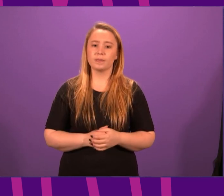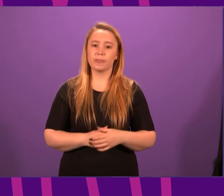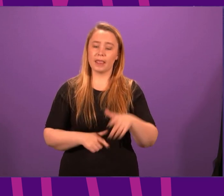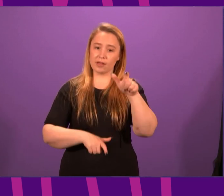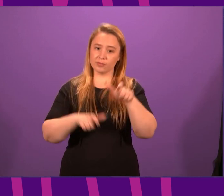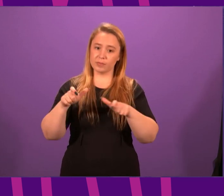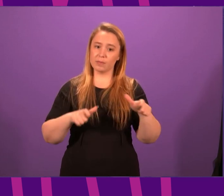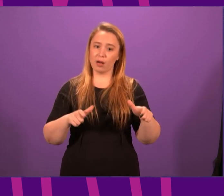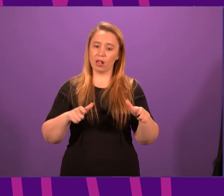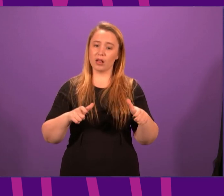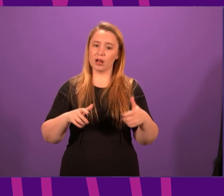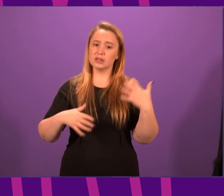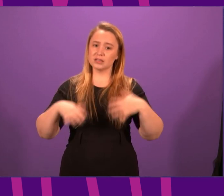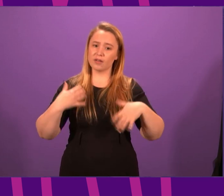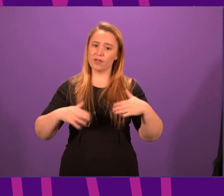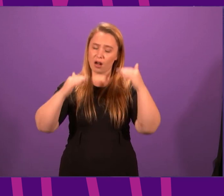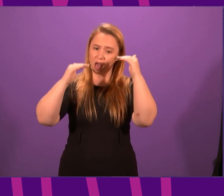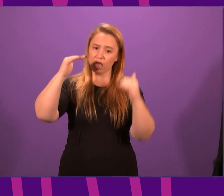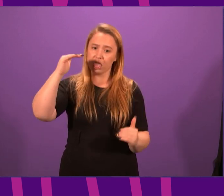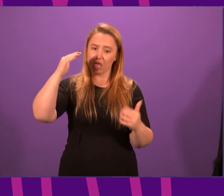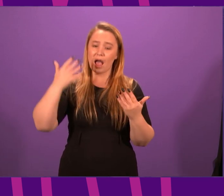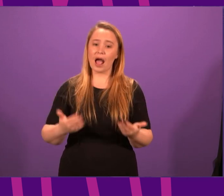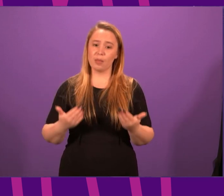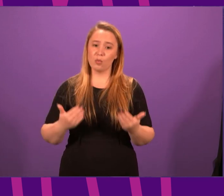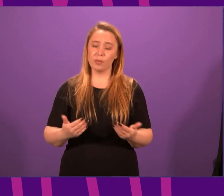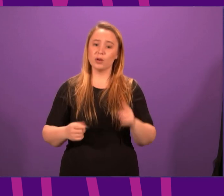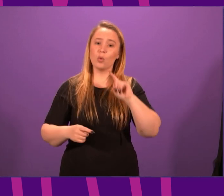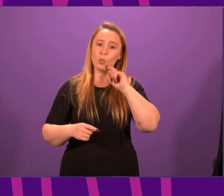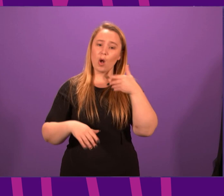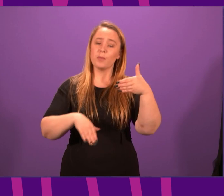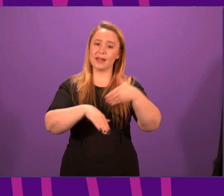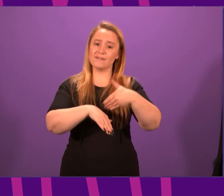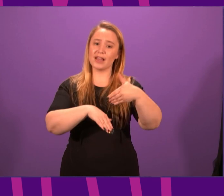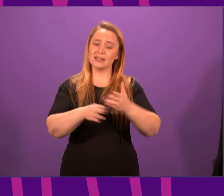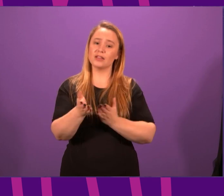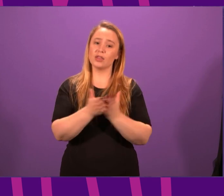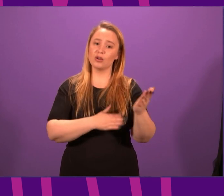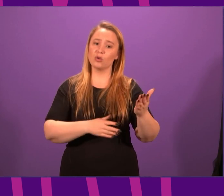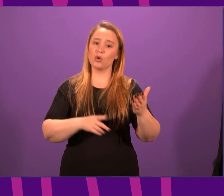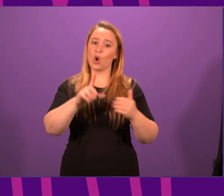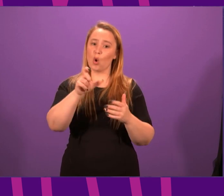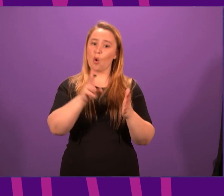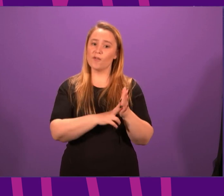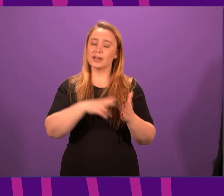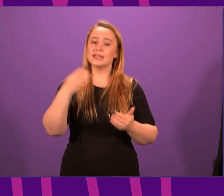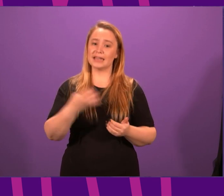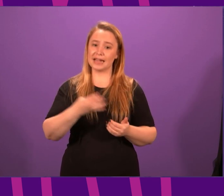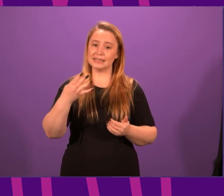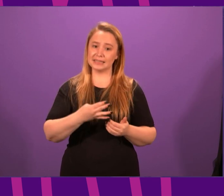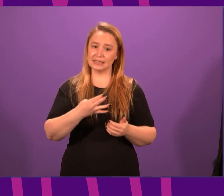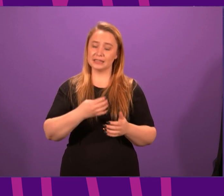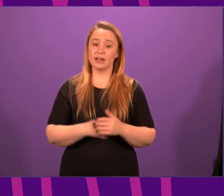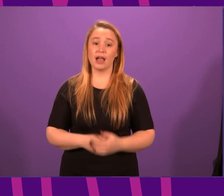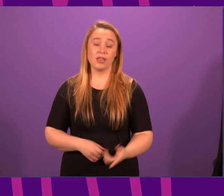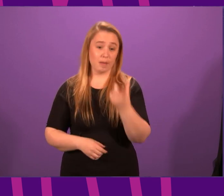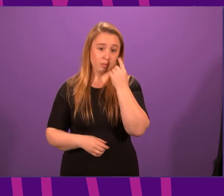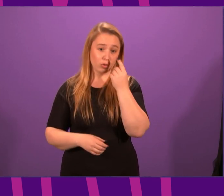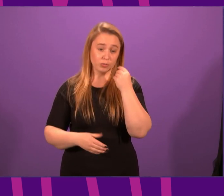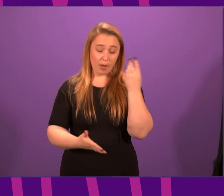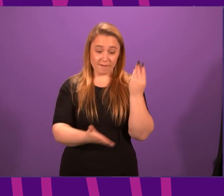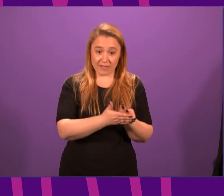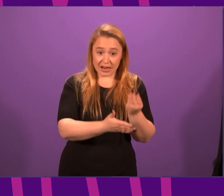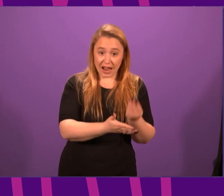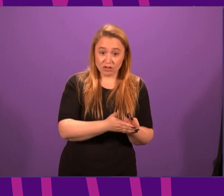facing inequality are most likely to be negatively affected by COVID-19, with an increased risk of facing financial and